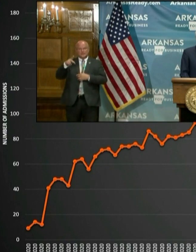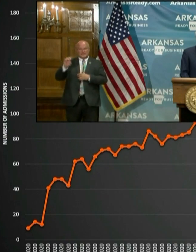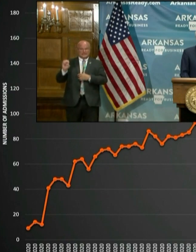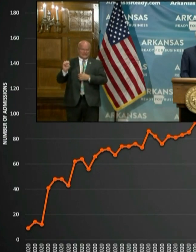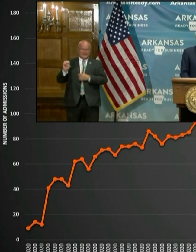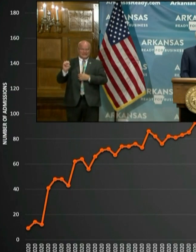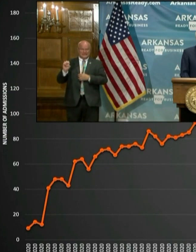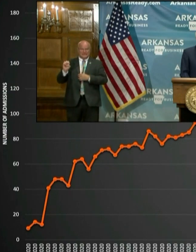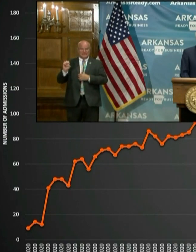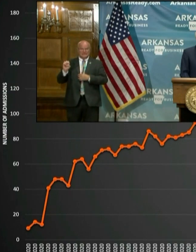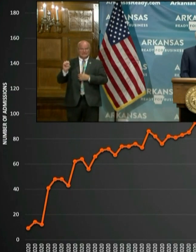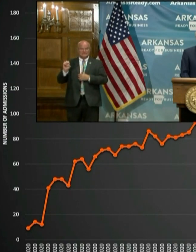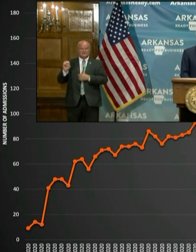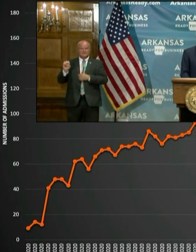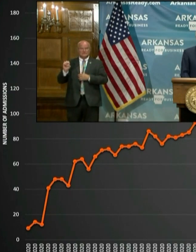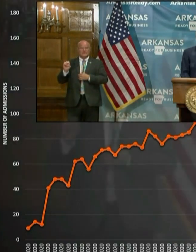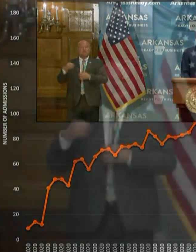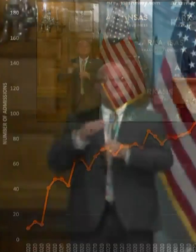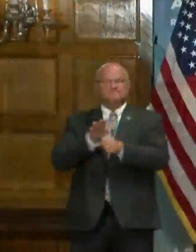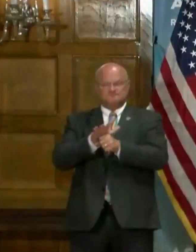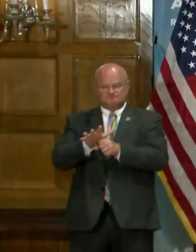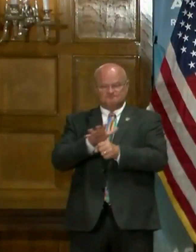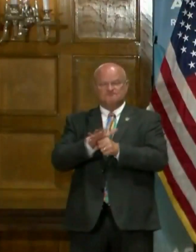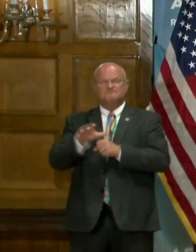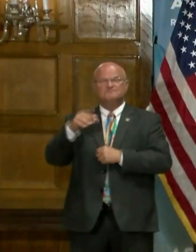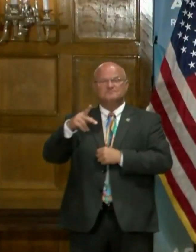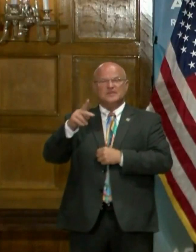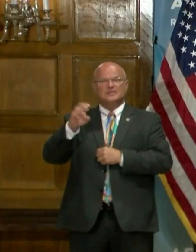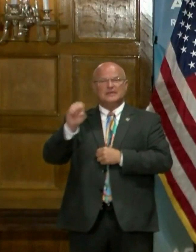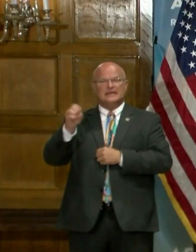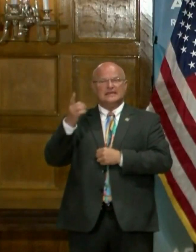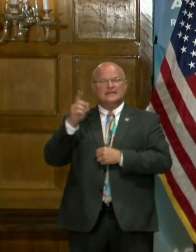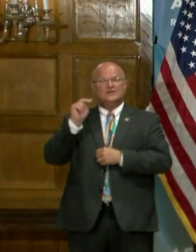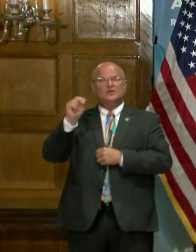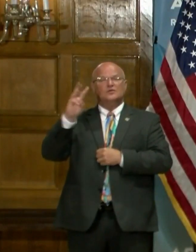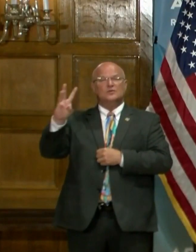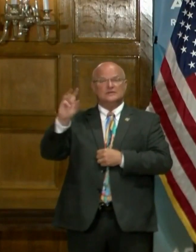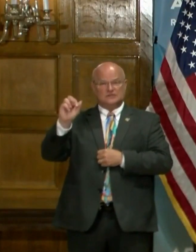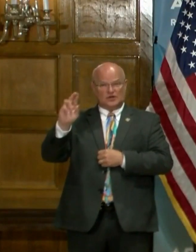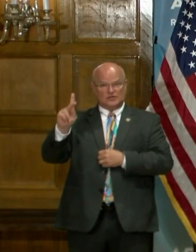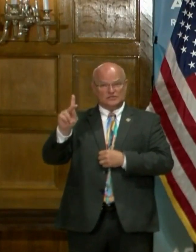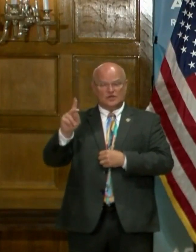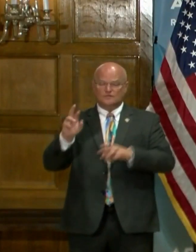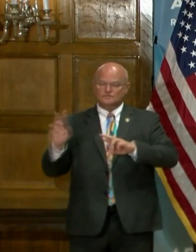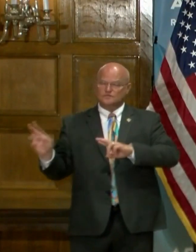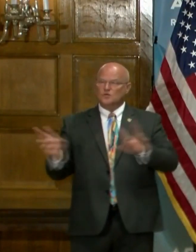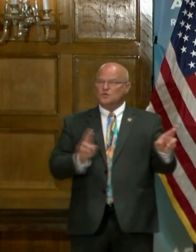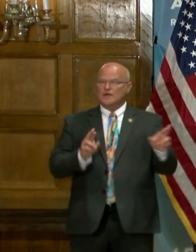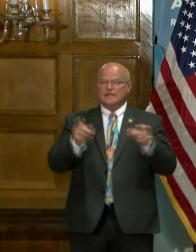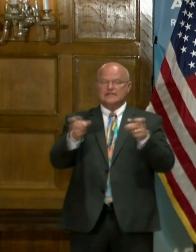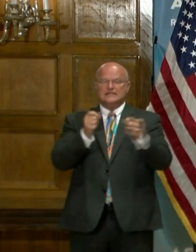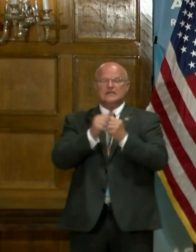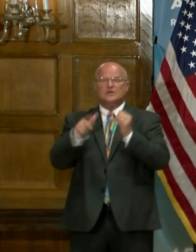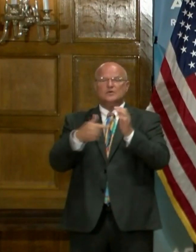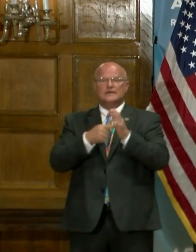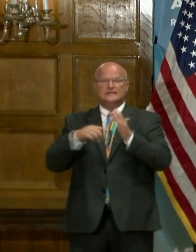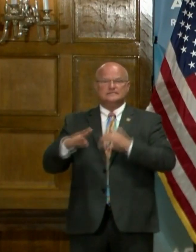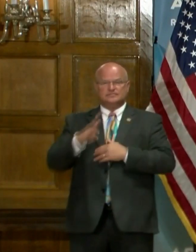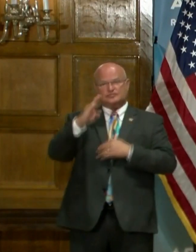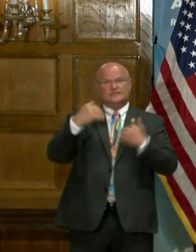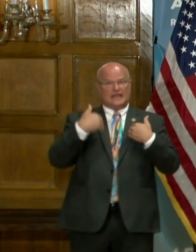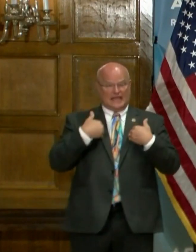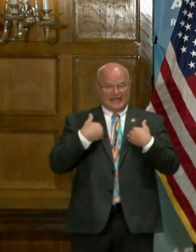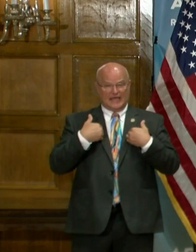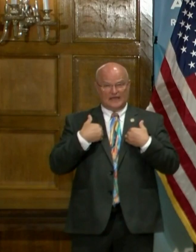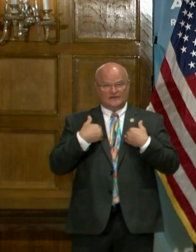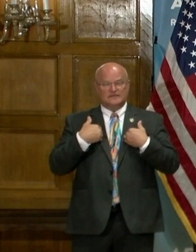PPE. They have adequate PPE as well, and so they're prepared to deal with this uptick that they